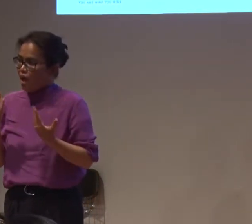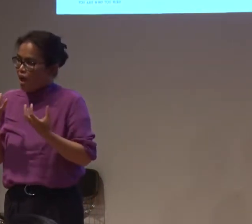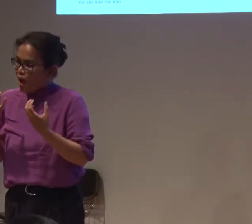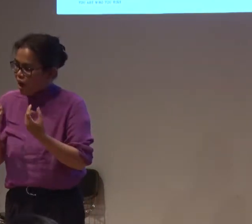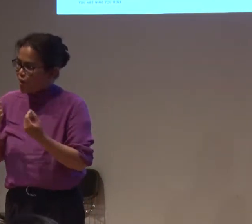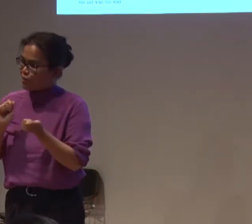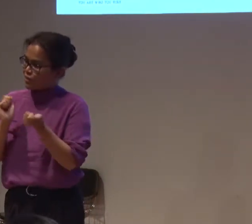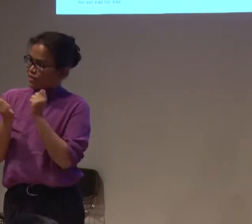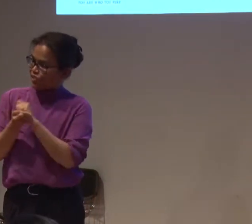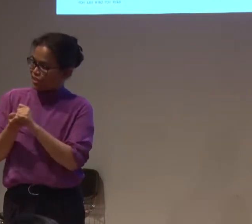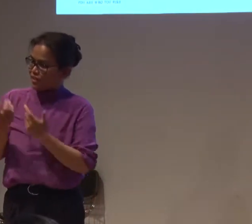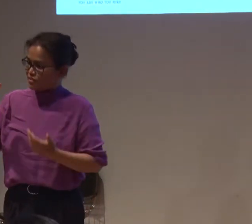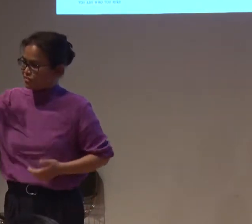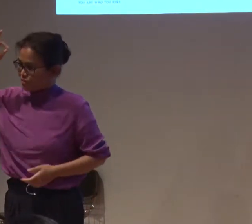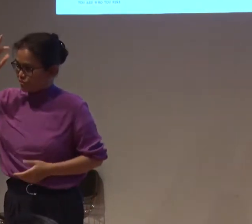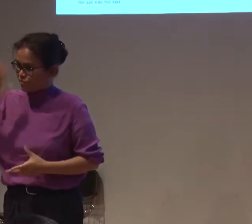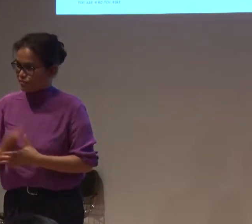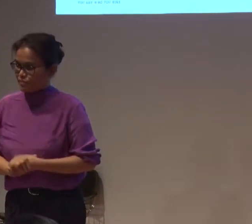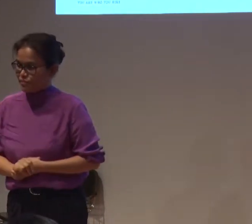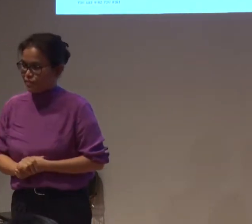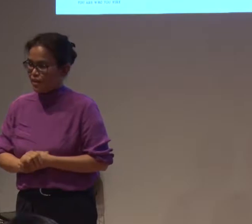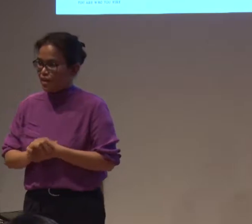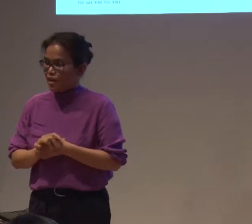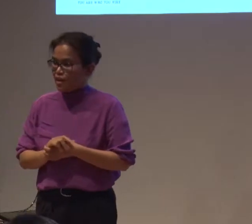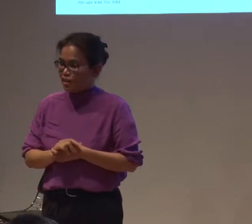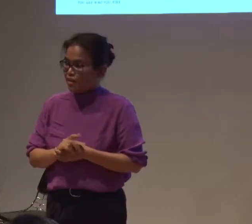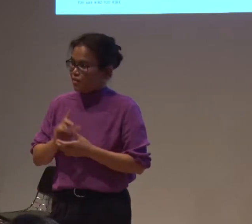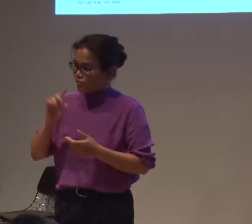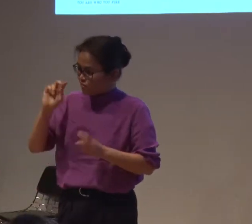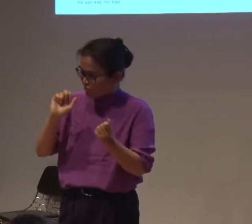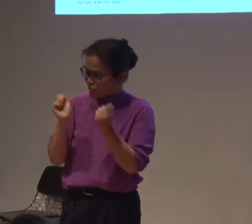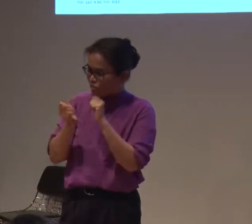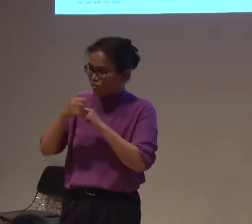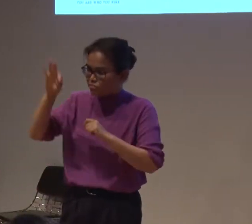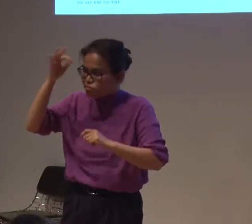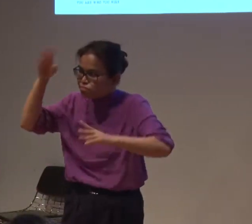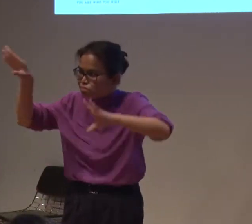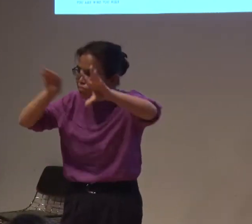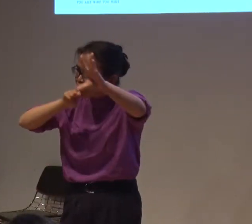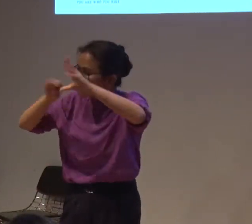well, hopefully have an eye open here and then can implement the change, the change you've learned here.